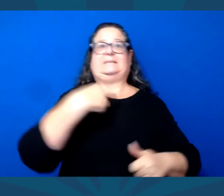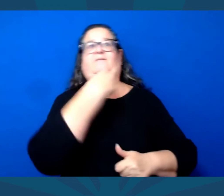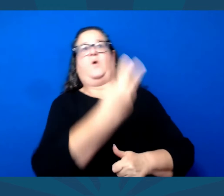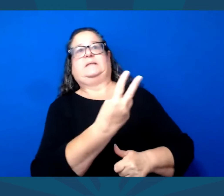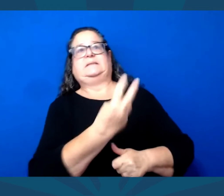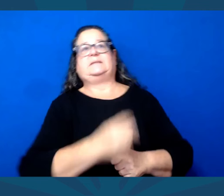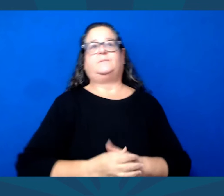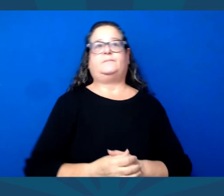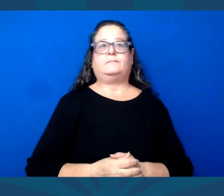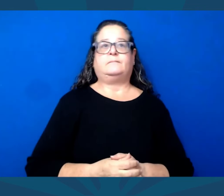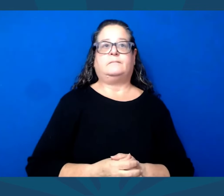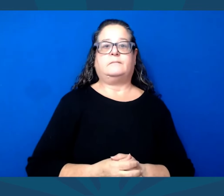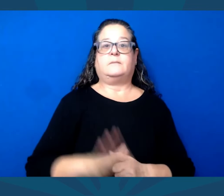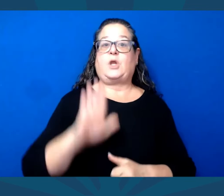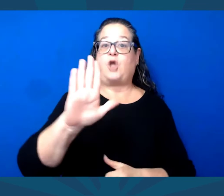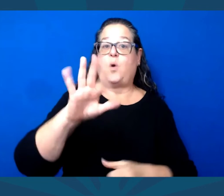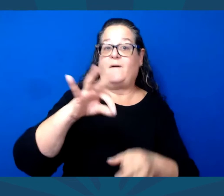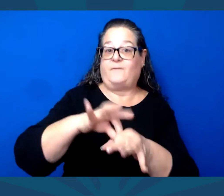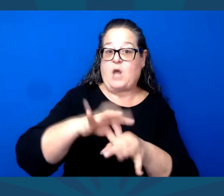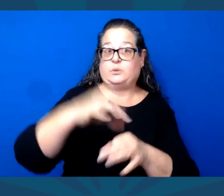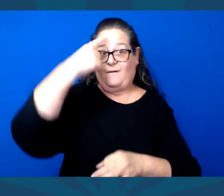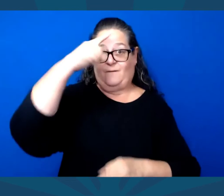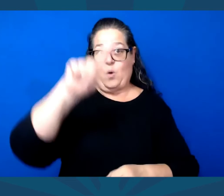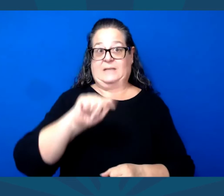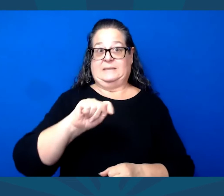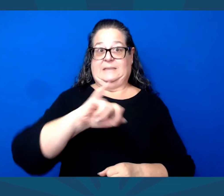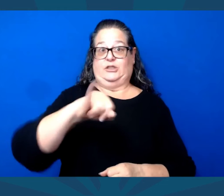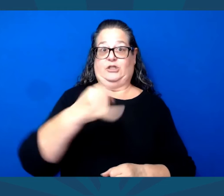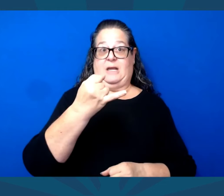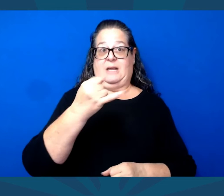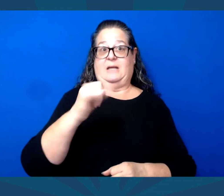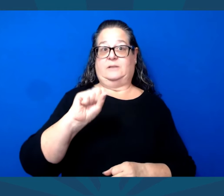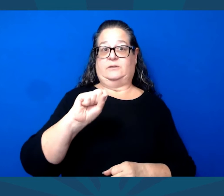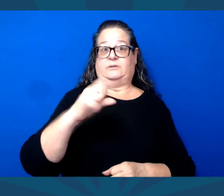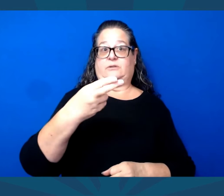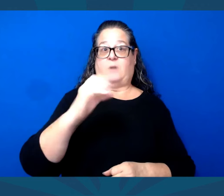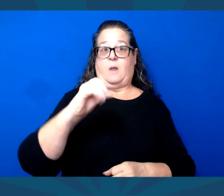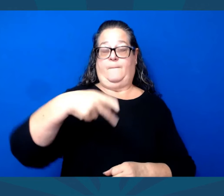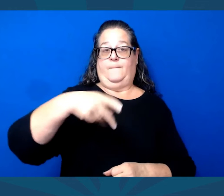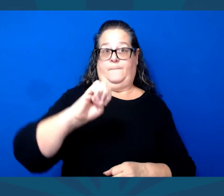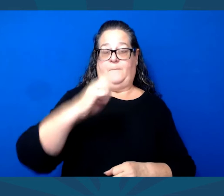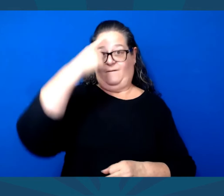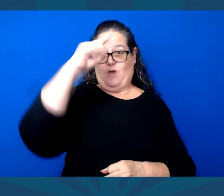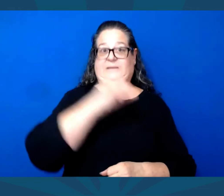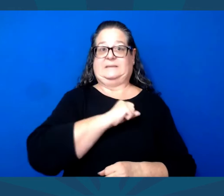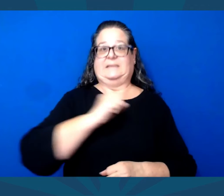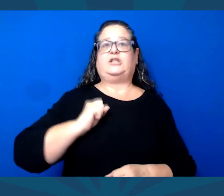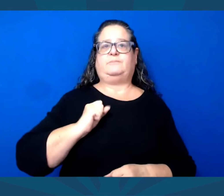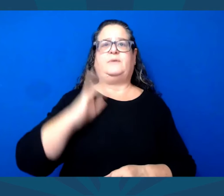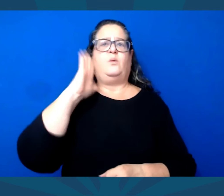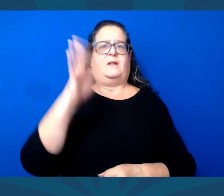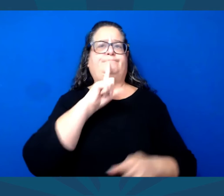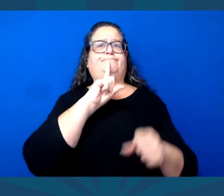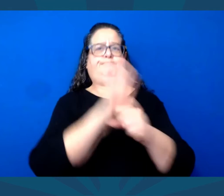has fought to give you, as a parent, the biggest voice. Your vote for T.J. Shope